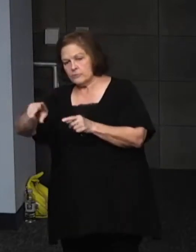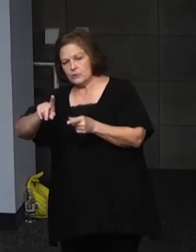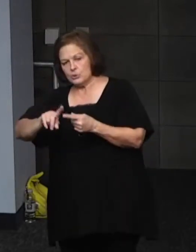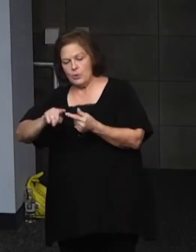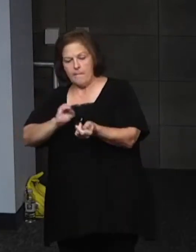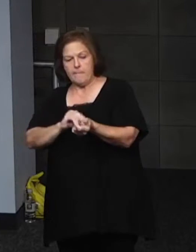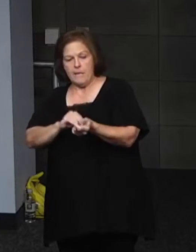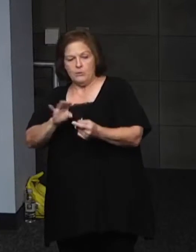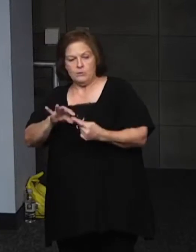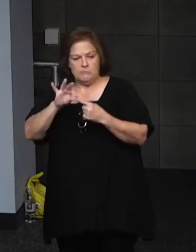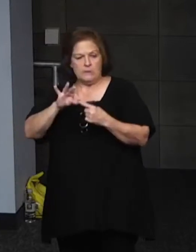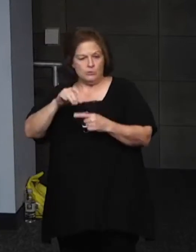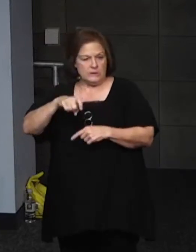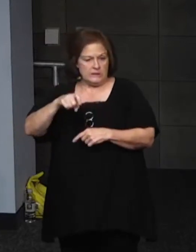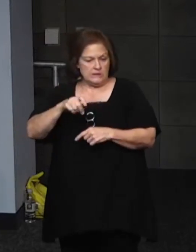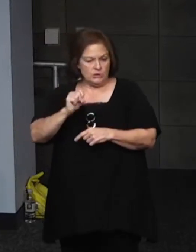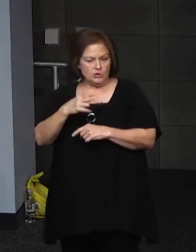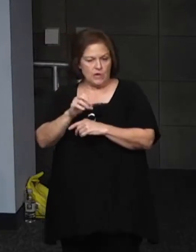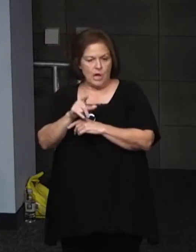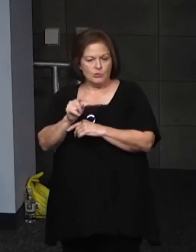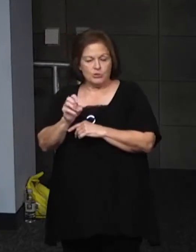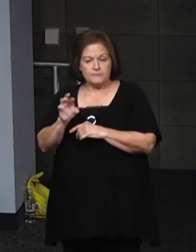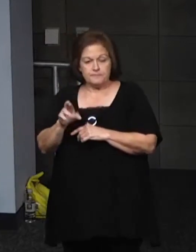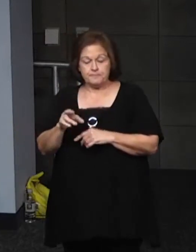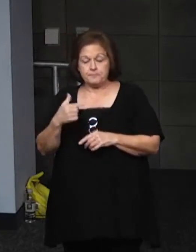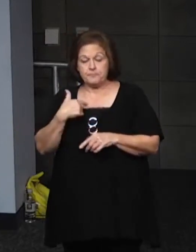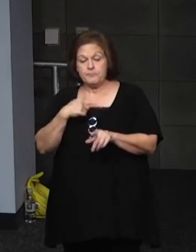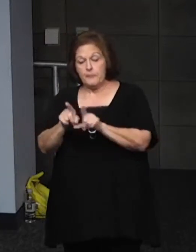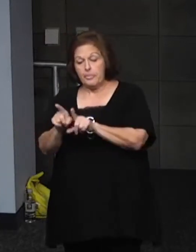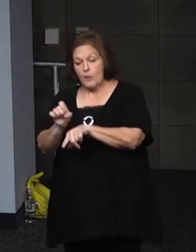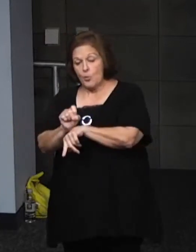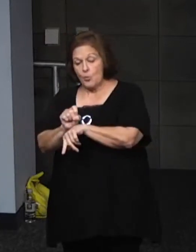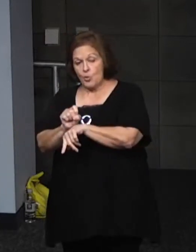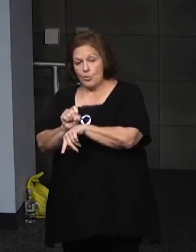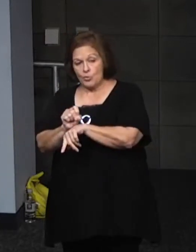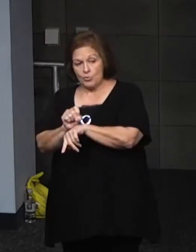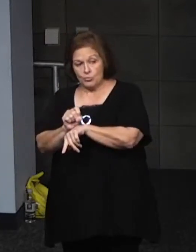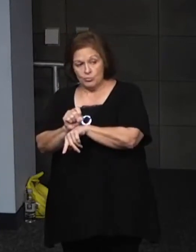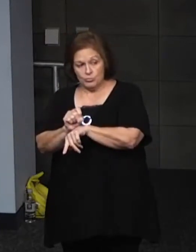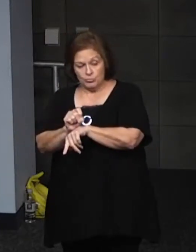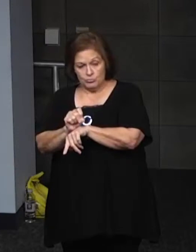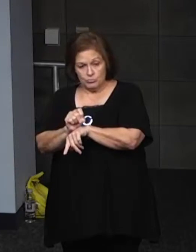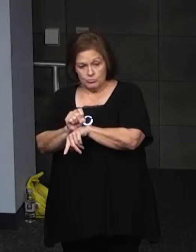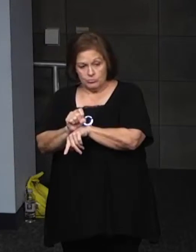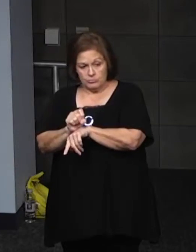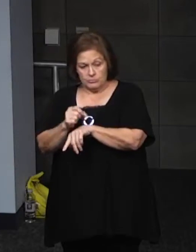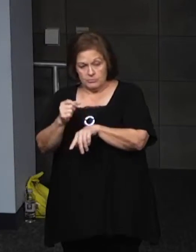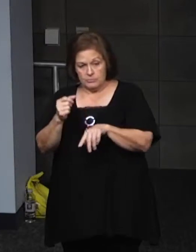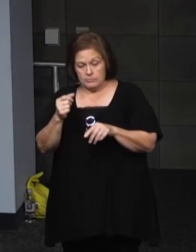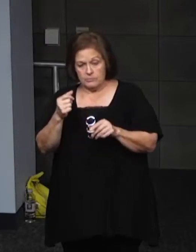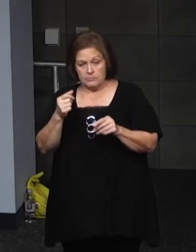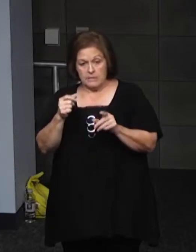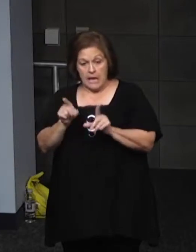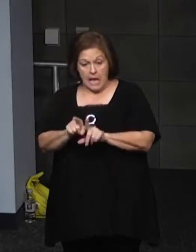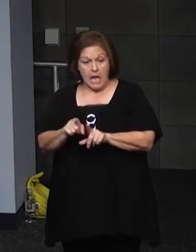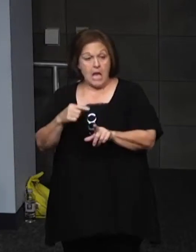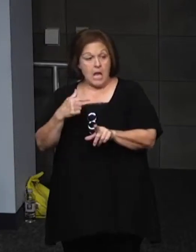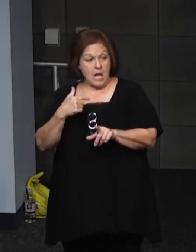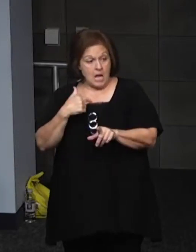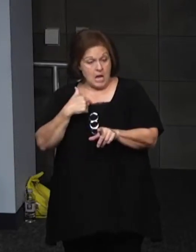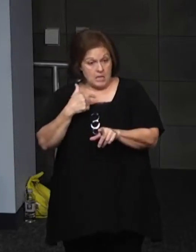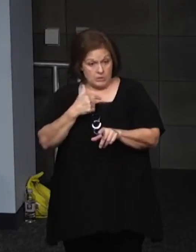shelter. We have also been working to, as we are able to bring more